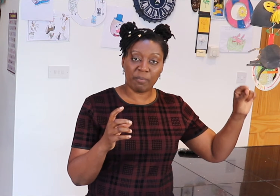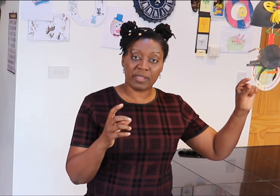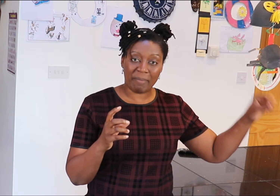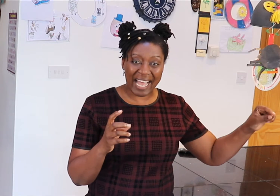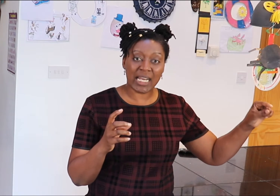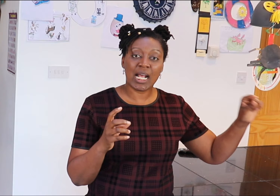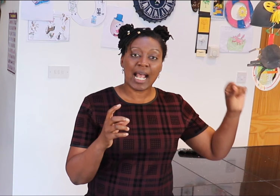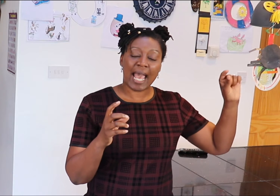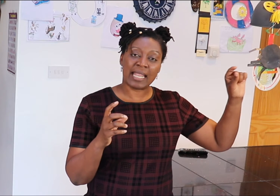the man, and the